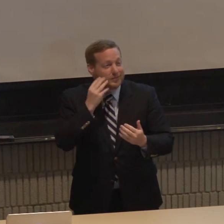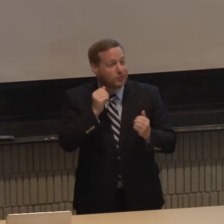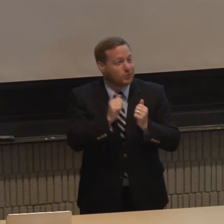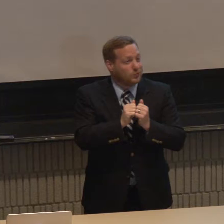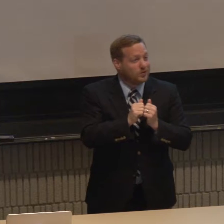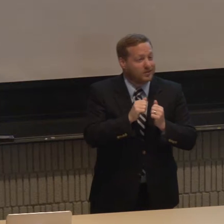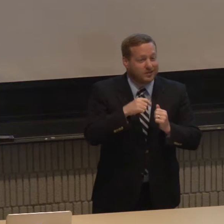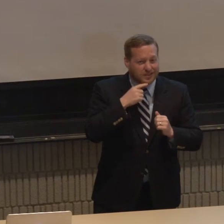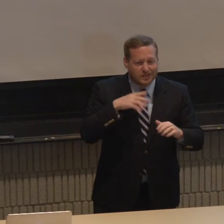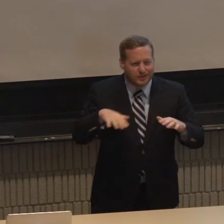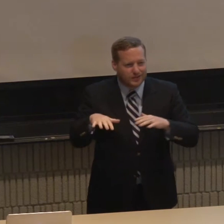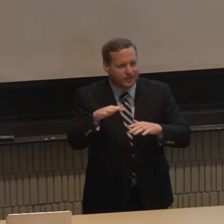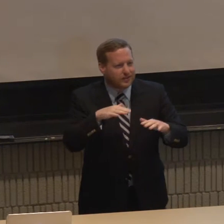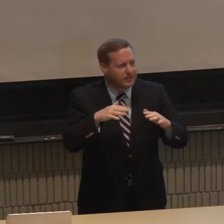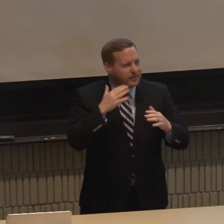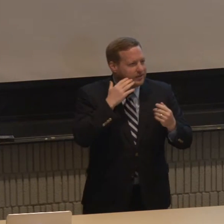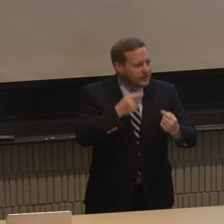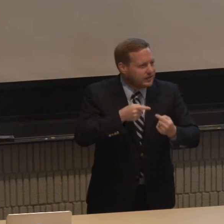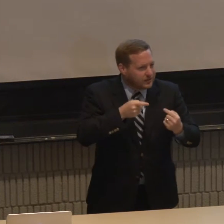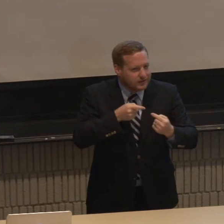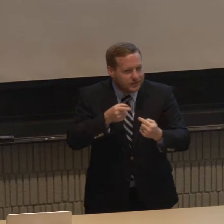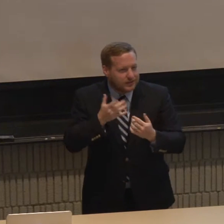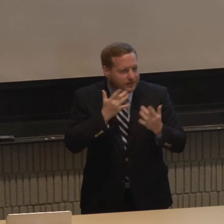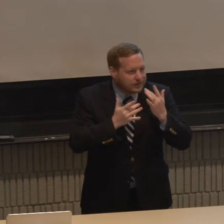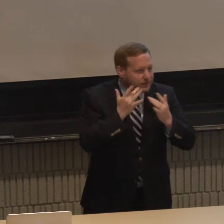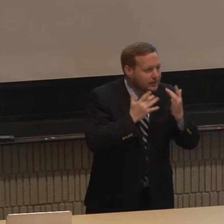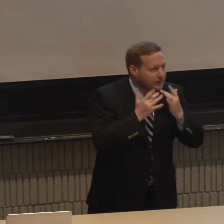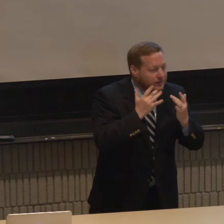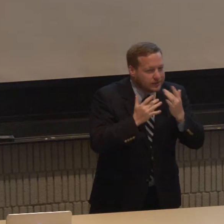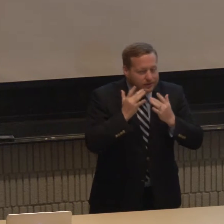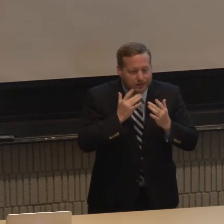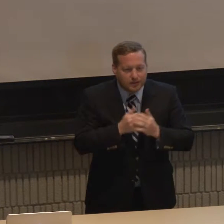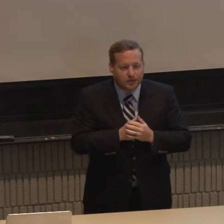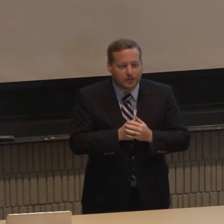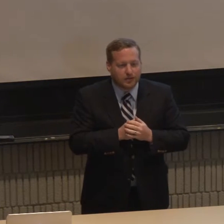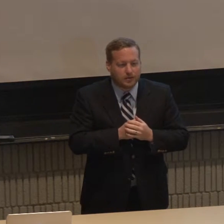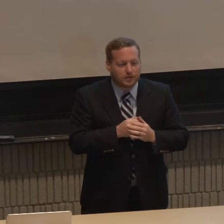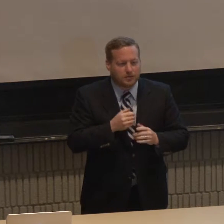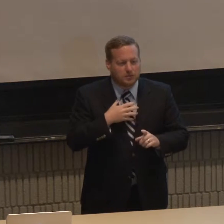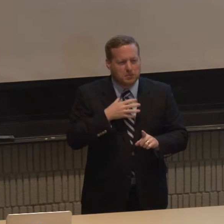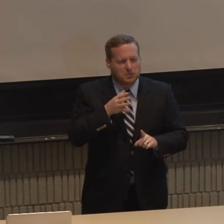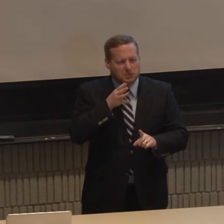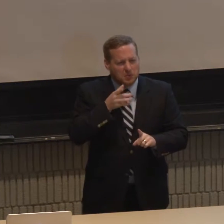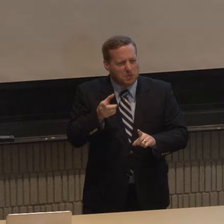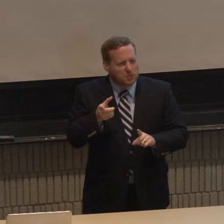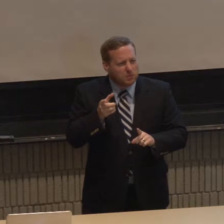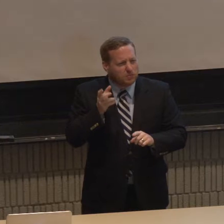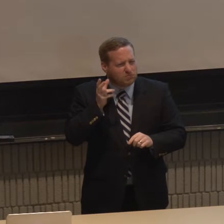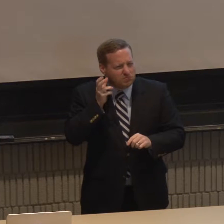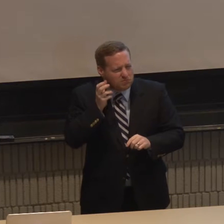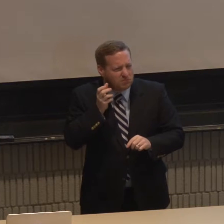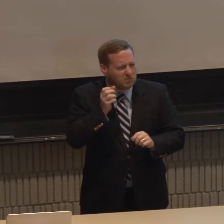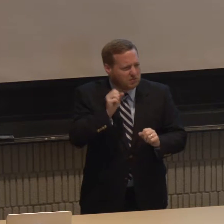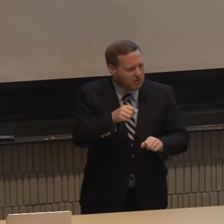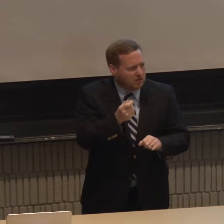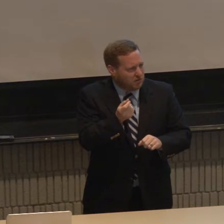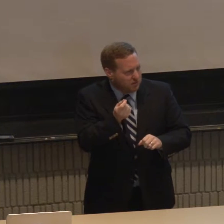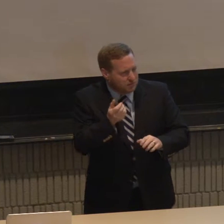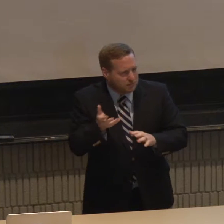that was a constant frustration for her. She was always struggling with communication, with hearing people, as